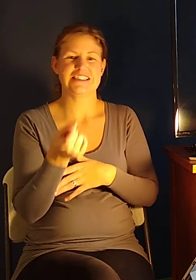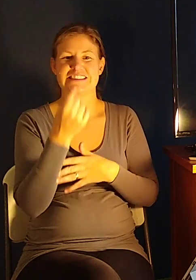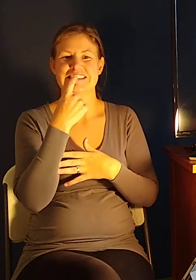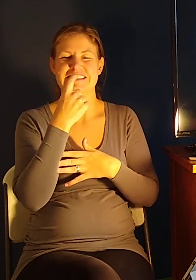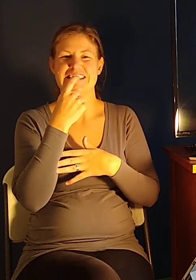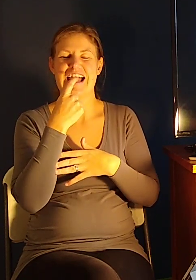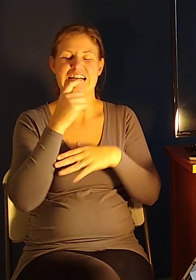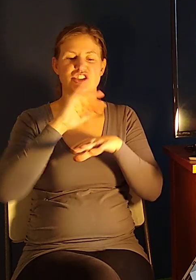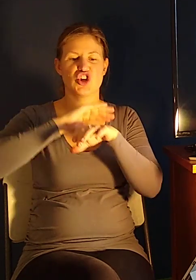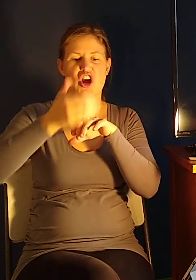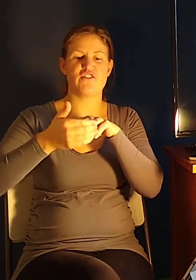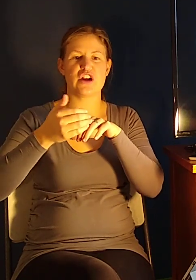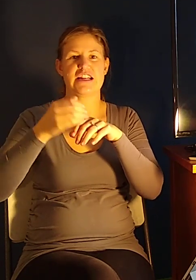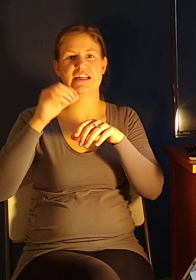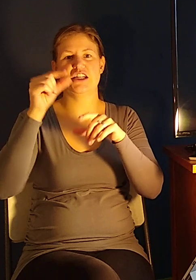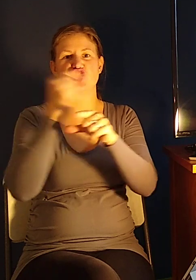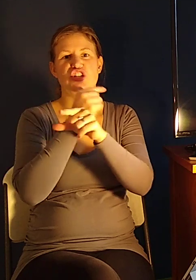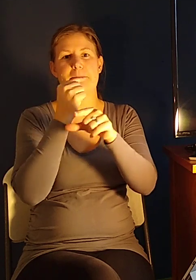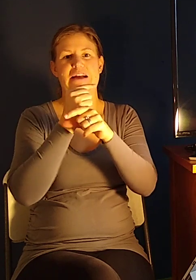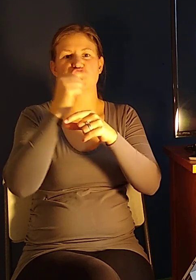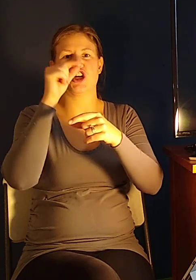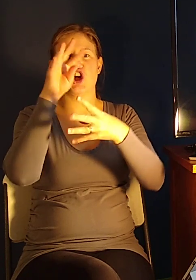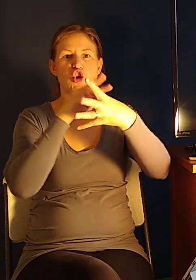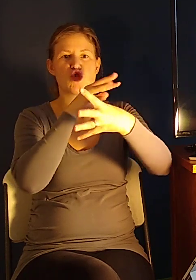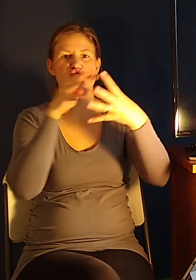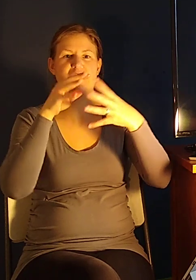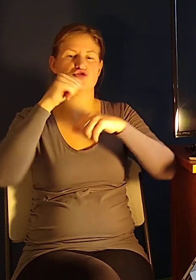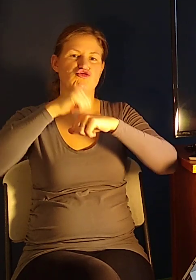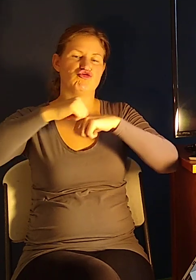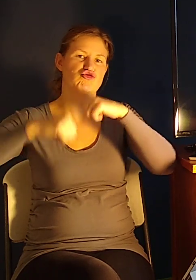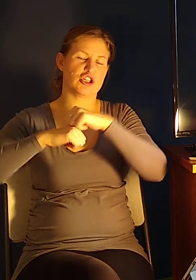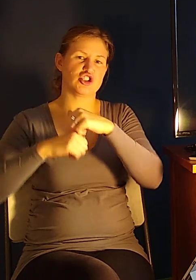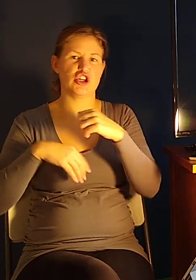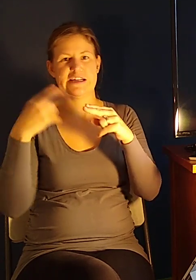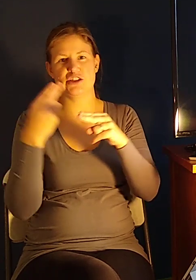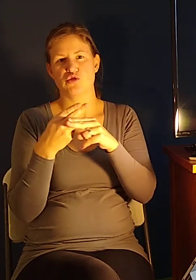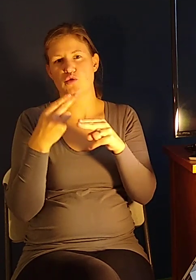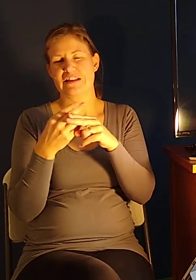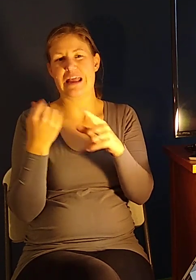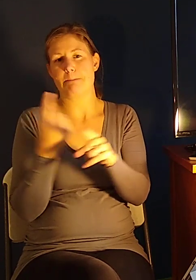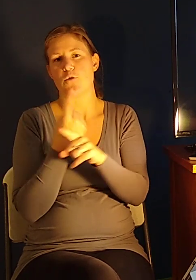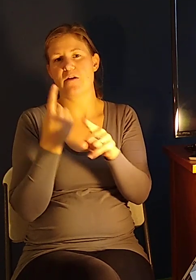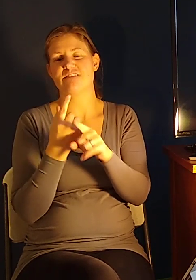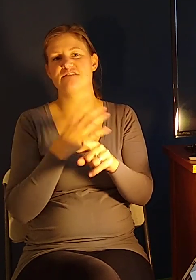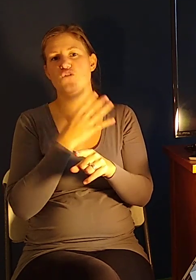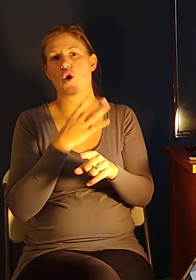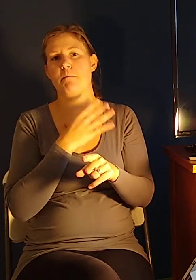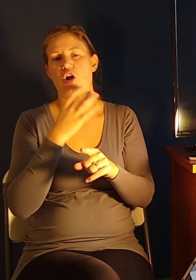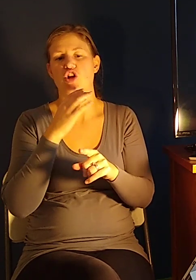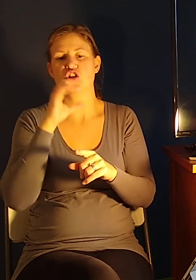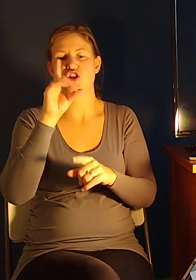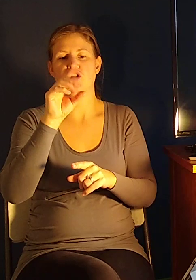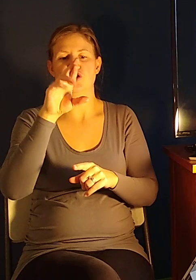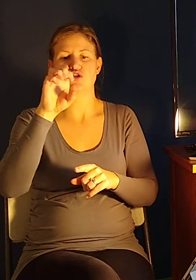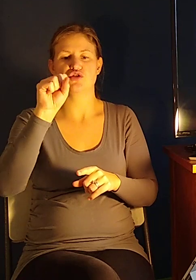geometric grid structure is what's considered the appropriate formal dressing for the bland